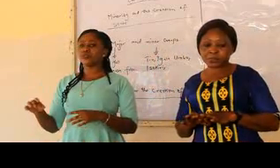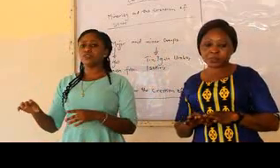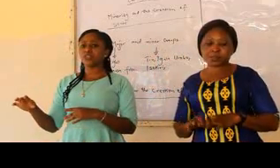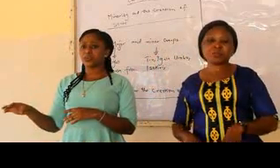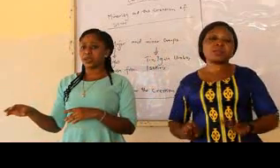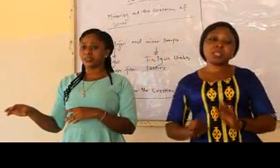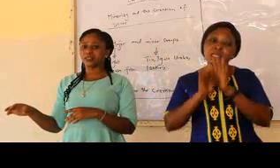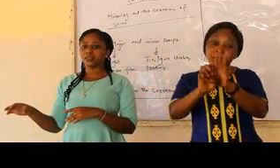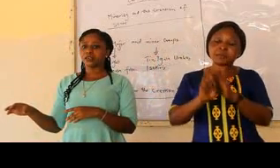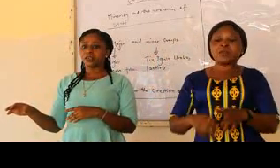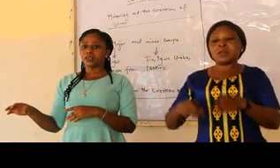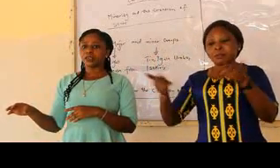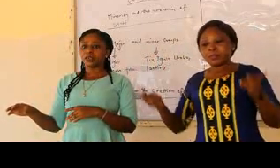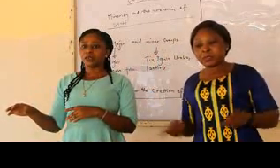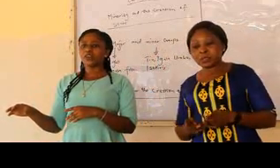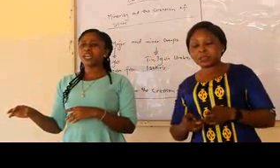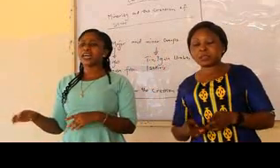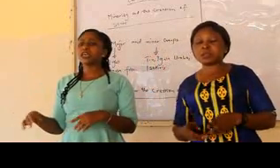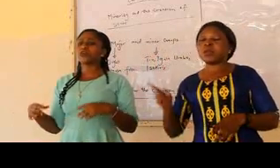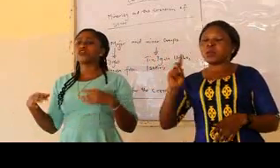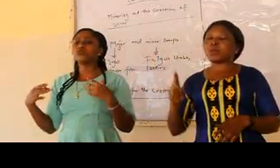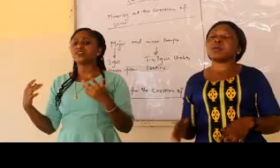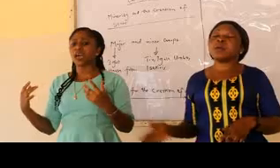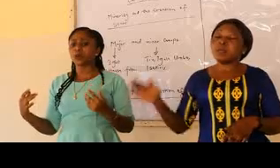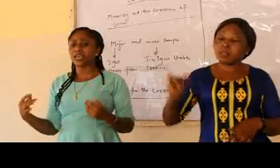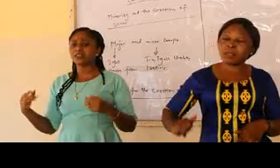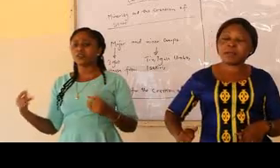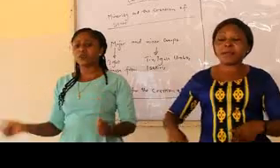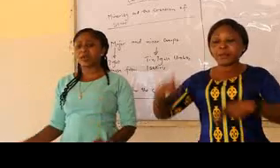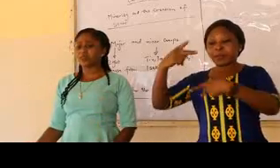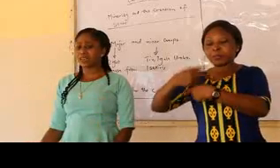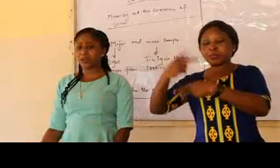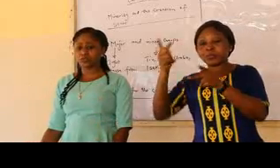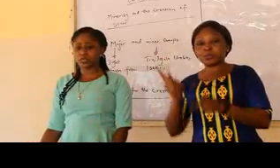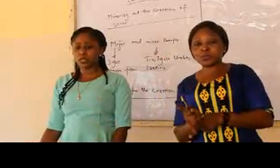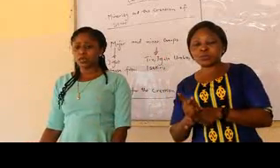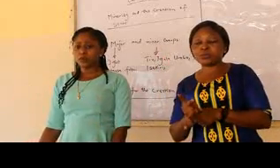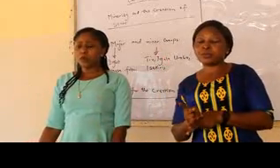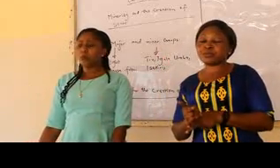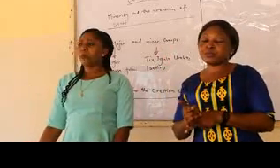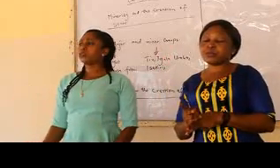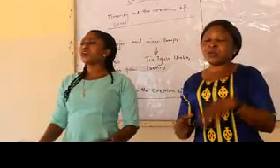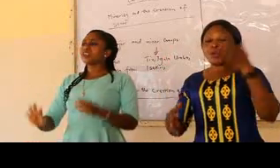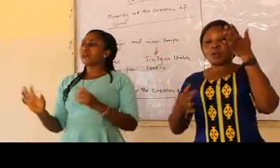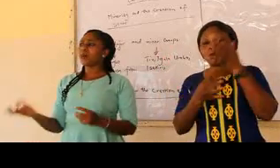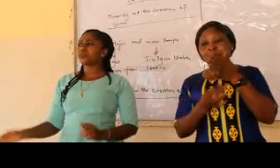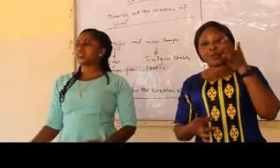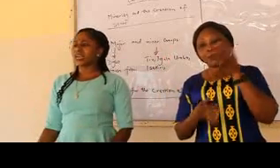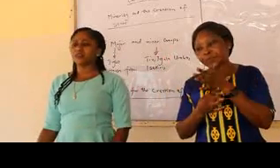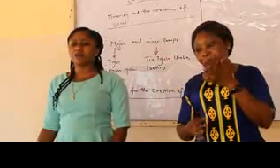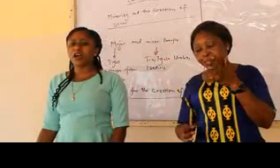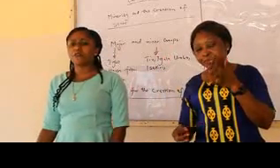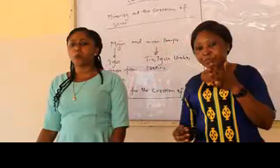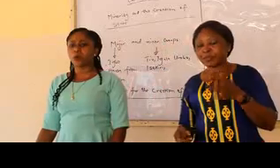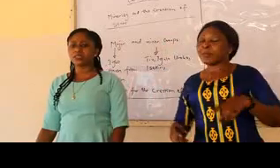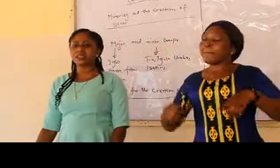oil producing areas, you find out that they contribute their quota in the development of the country. But those areas most